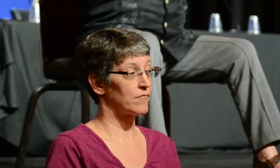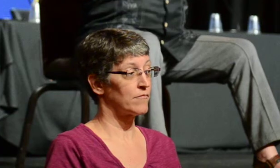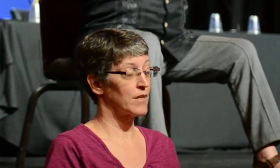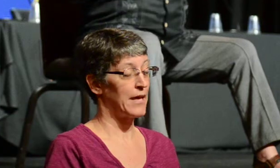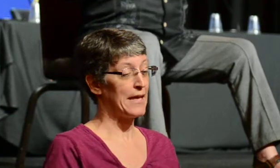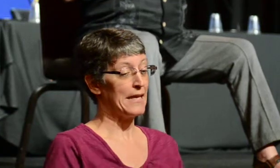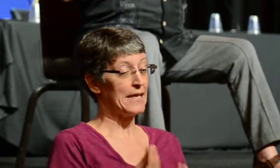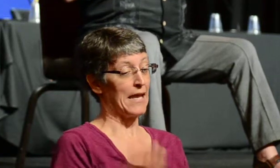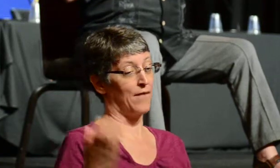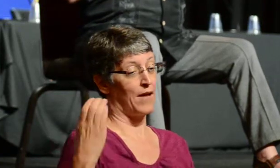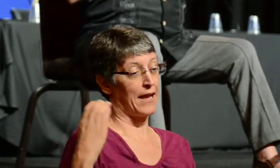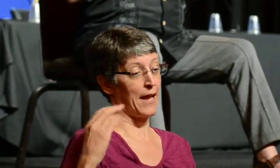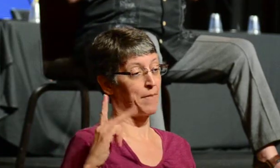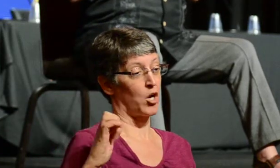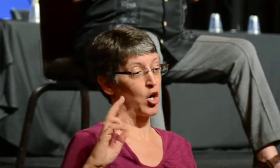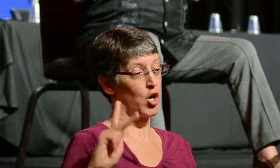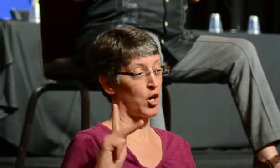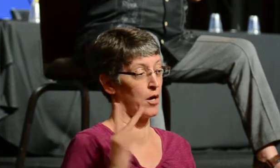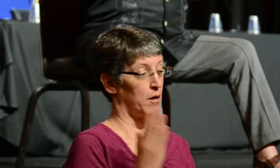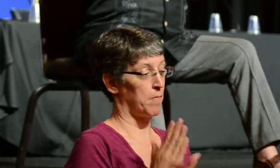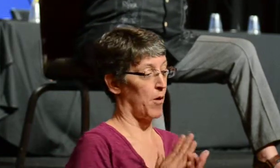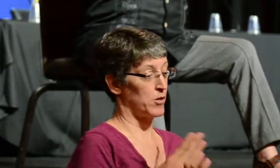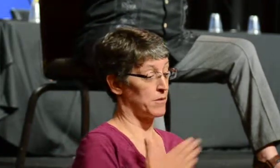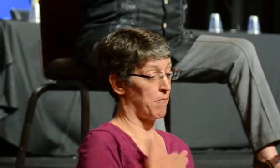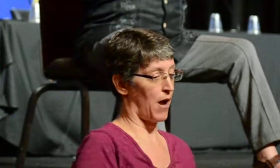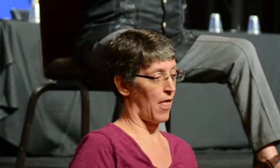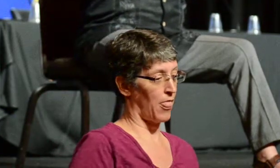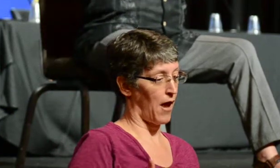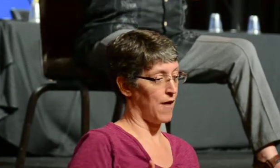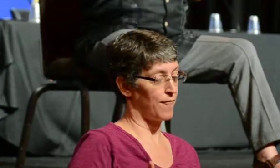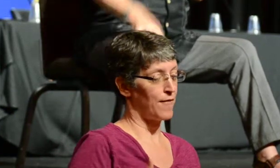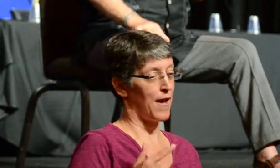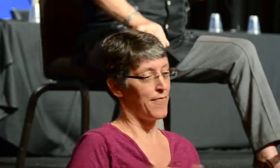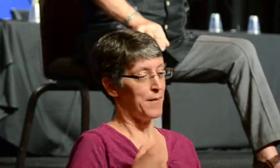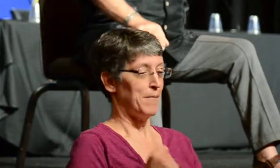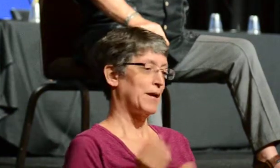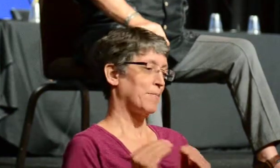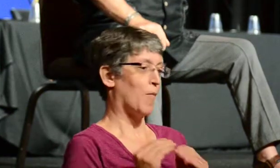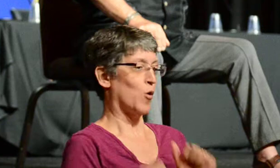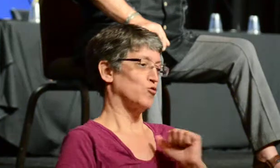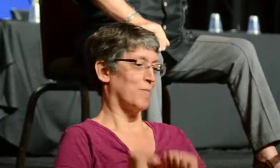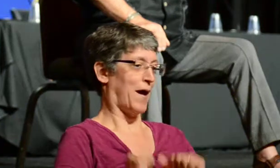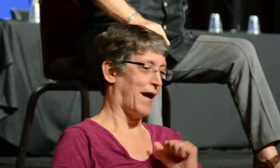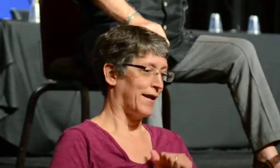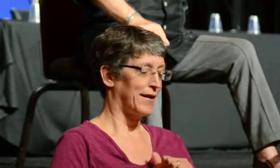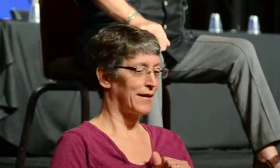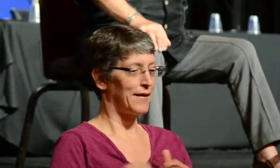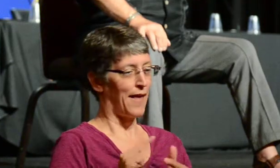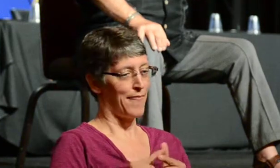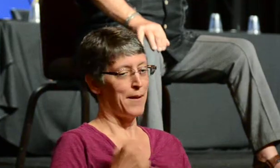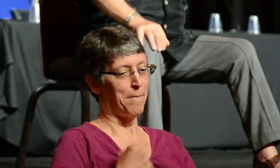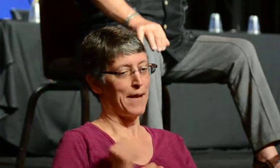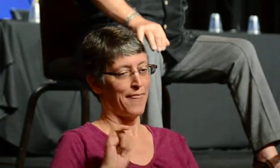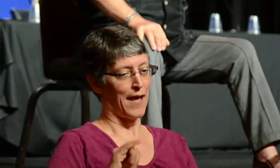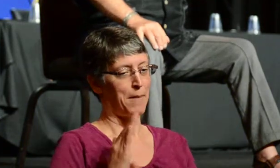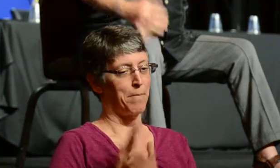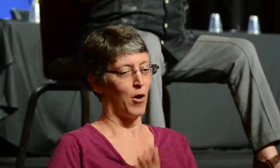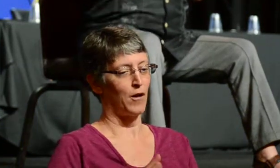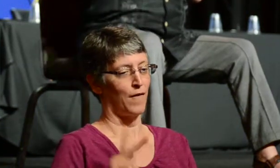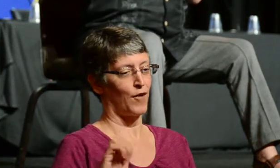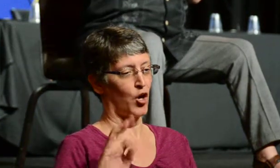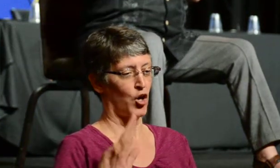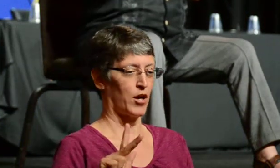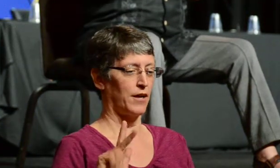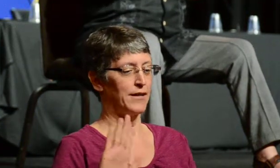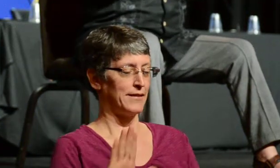Captain Kirk elements of my life and dramatized them and made them part of Captain Kirk. So